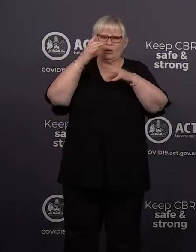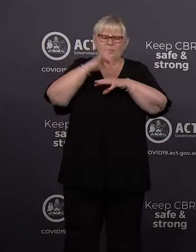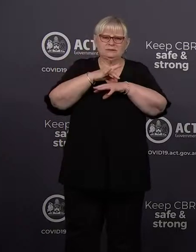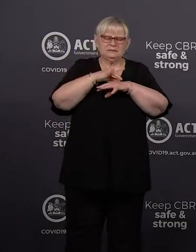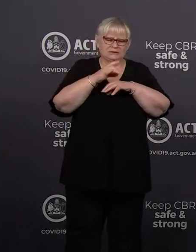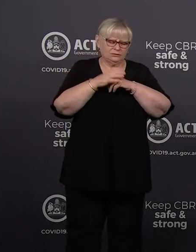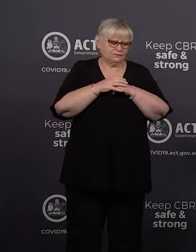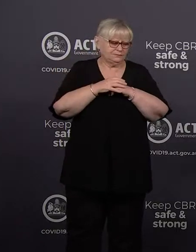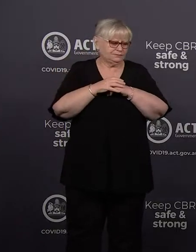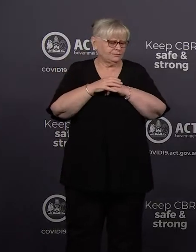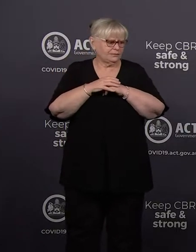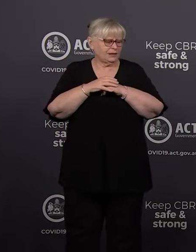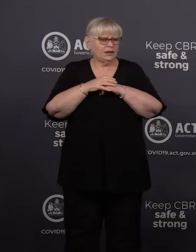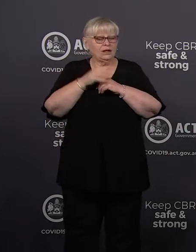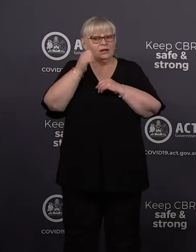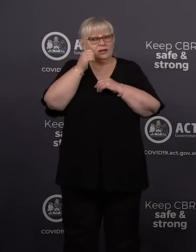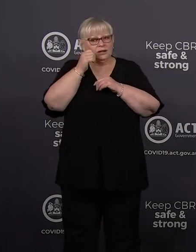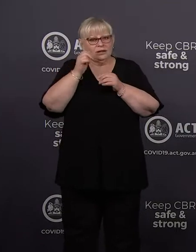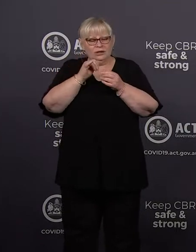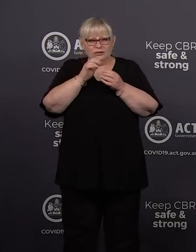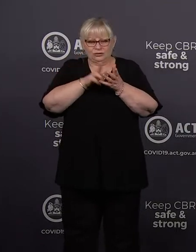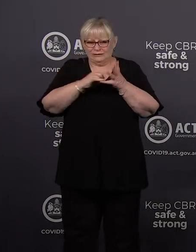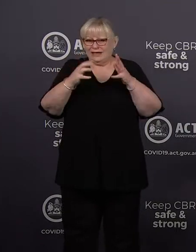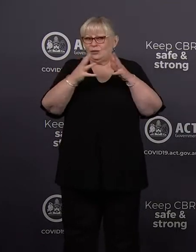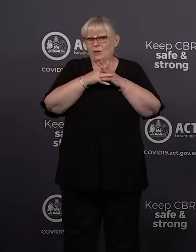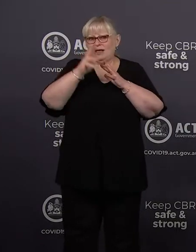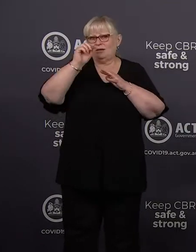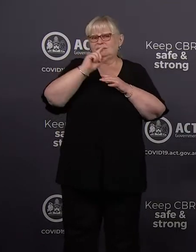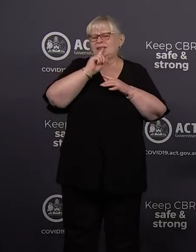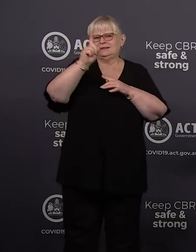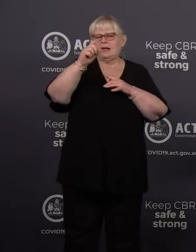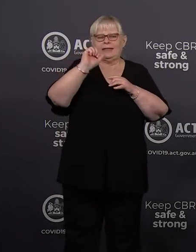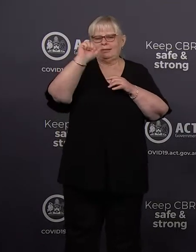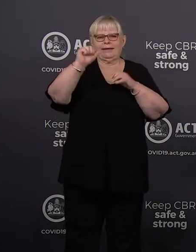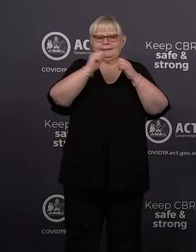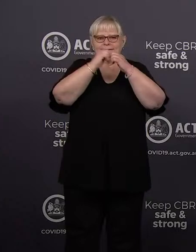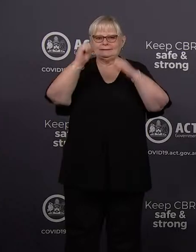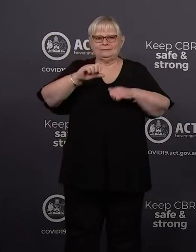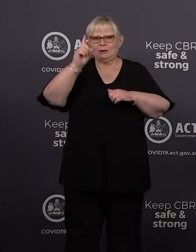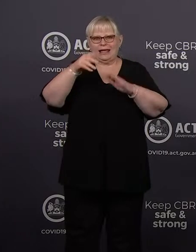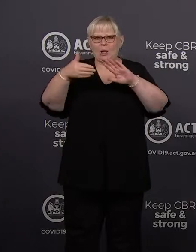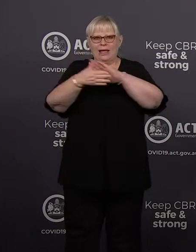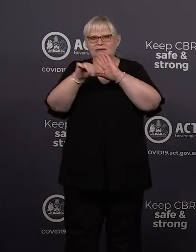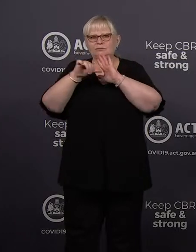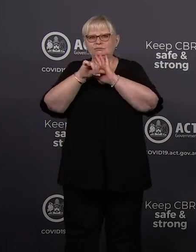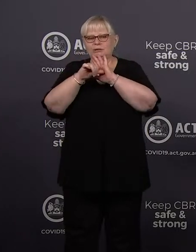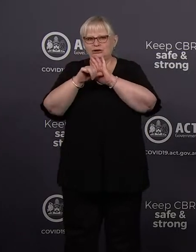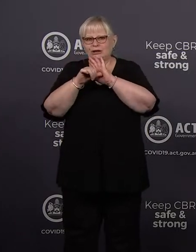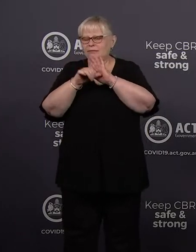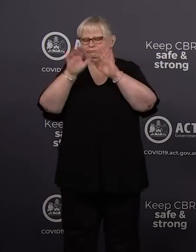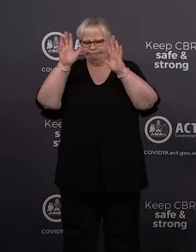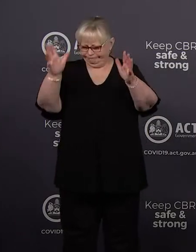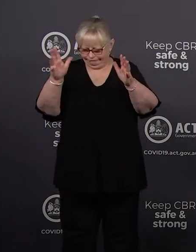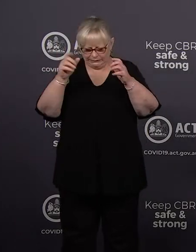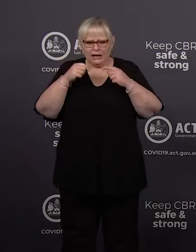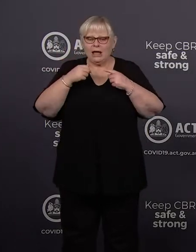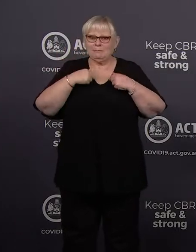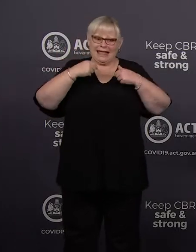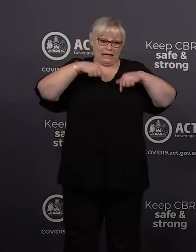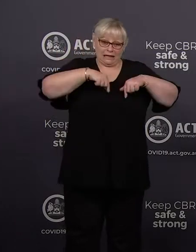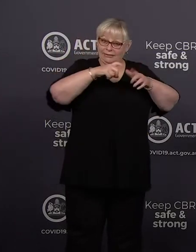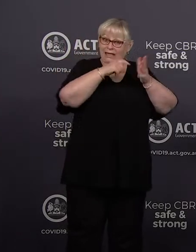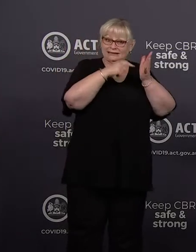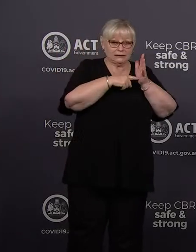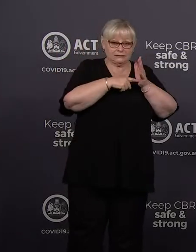that while, as New South Wales has been saying, their system is under pressure, ours is a little bit under pressure, but this does not mean